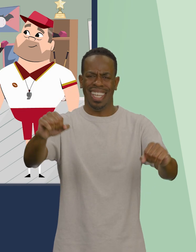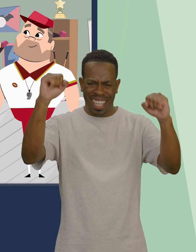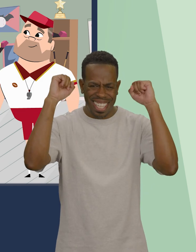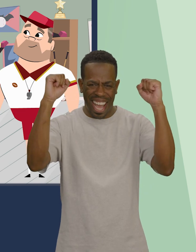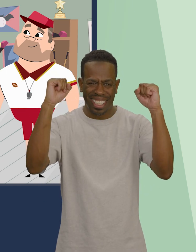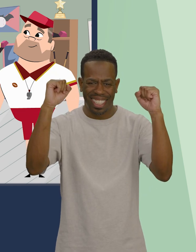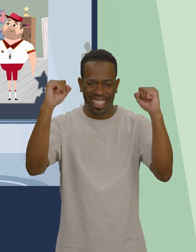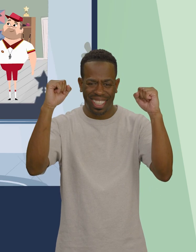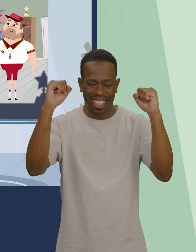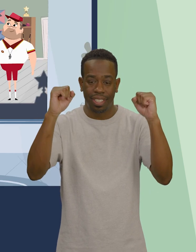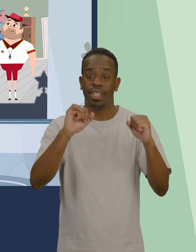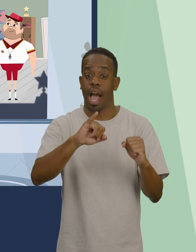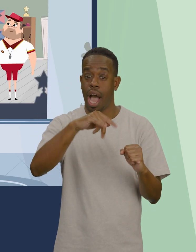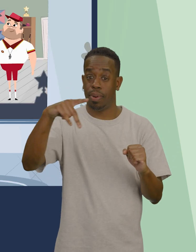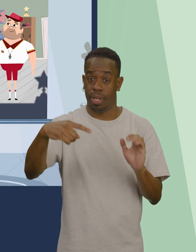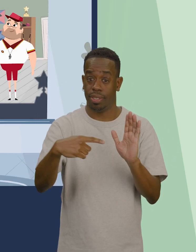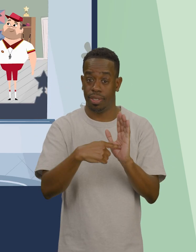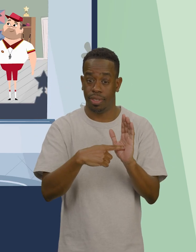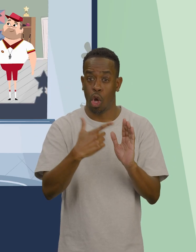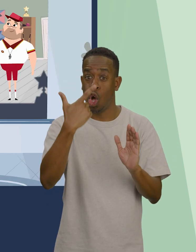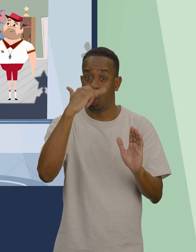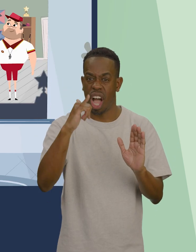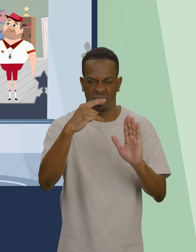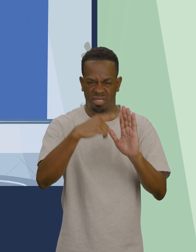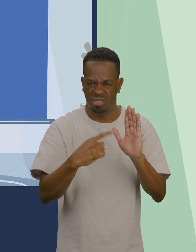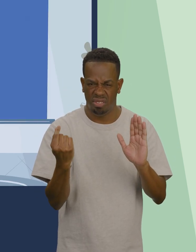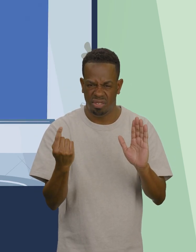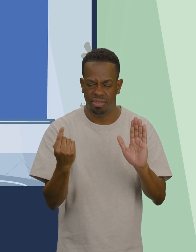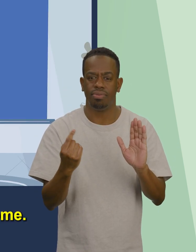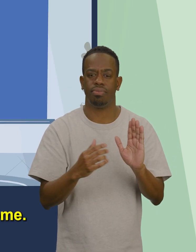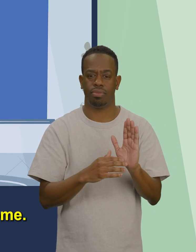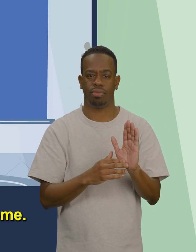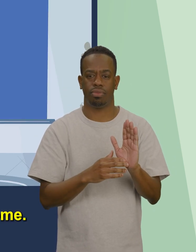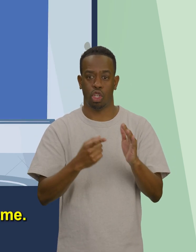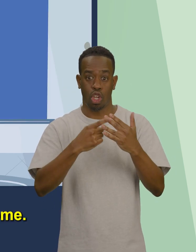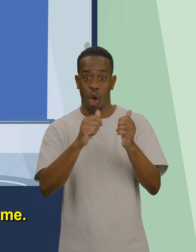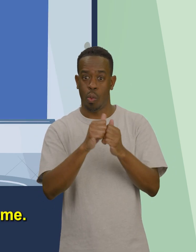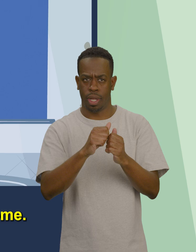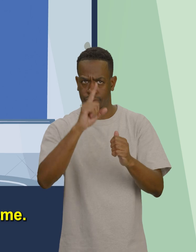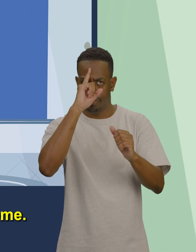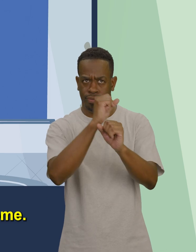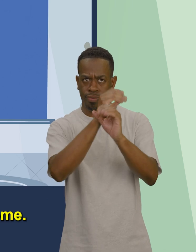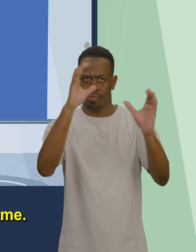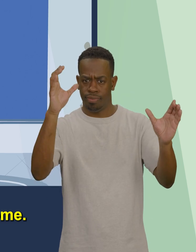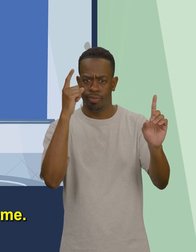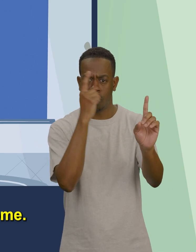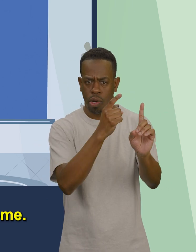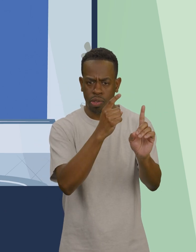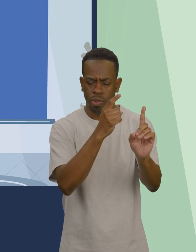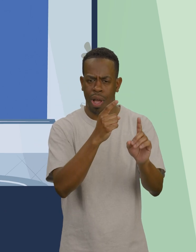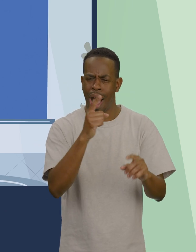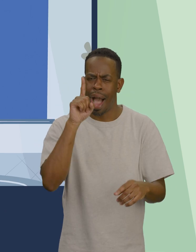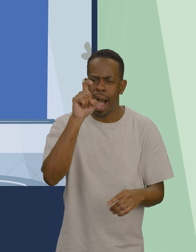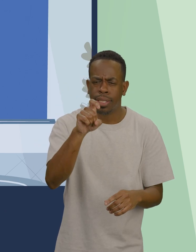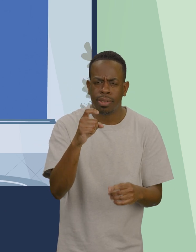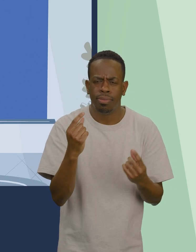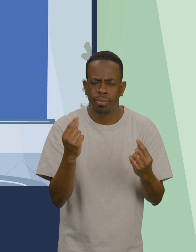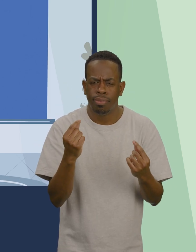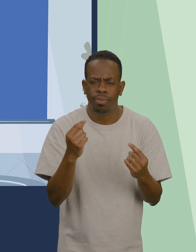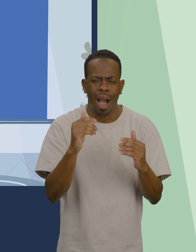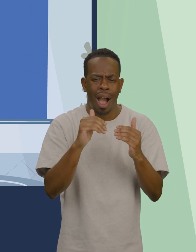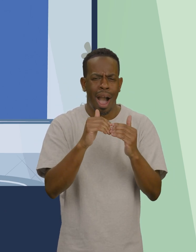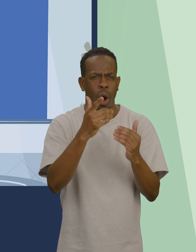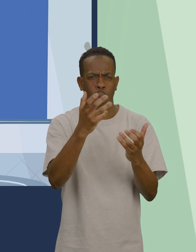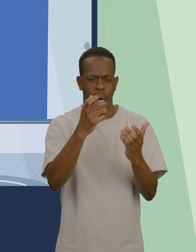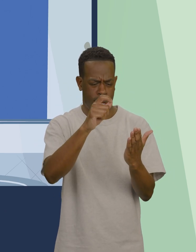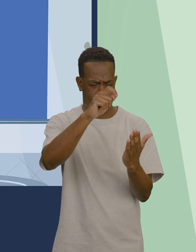Yes! In the IPP, it looks like this. We start with a desired outcome. Always ask, how do